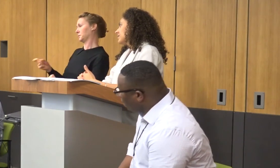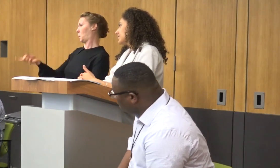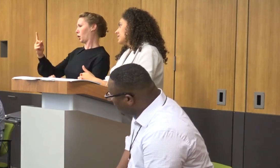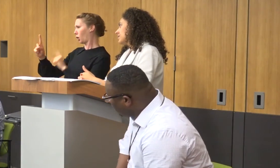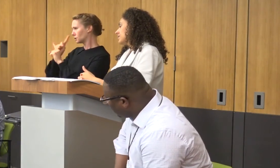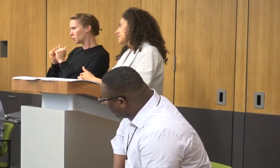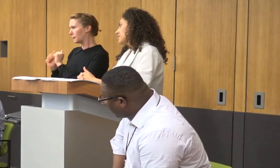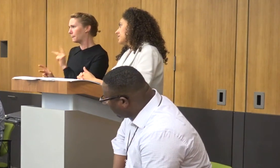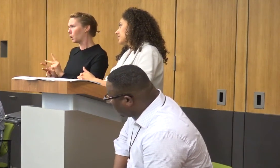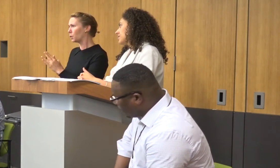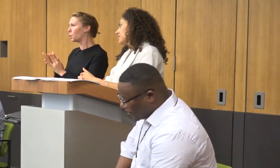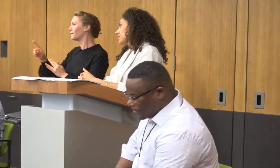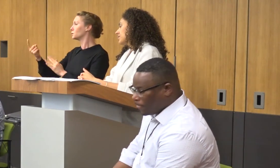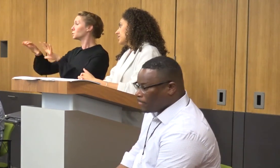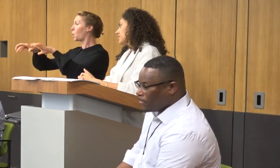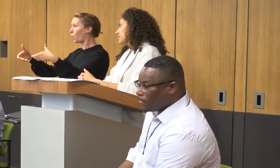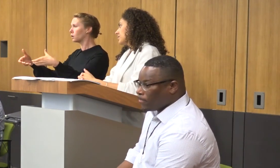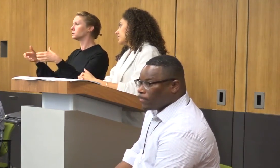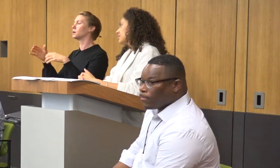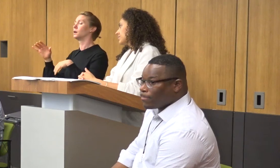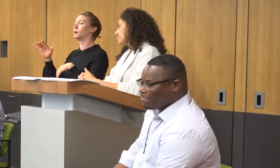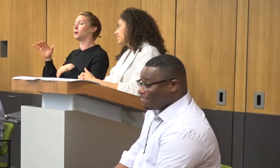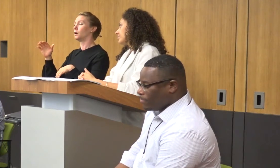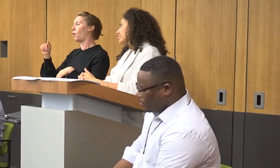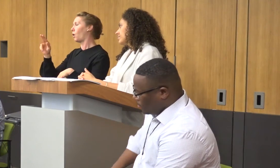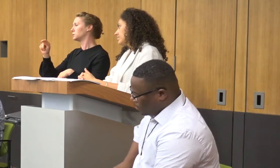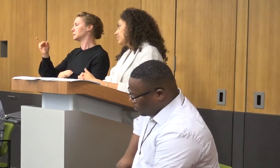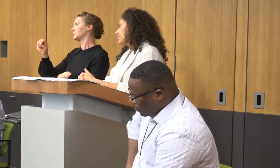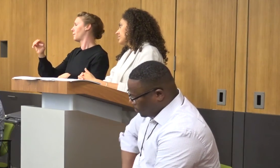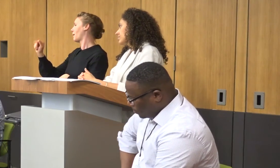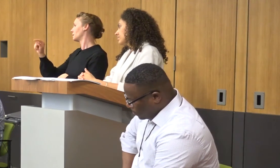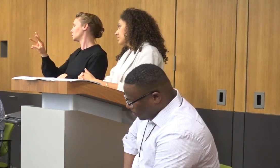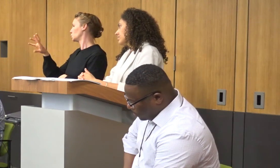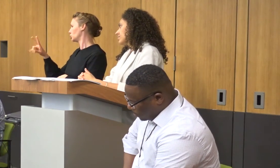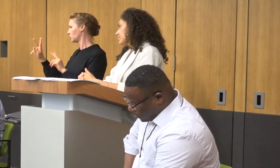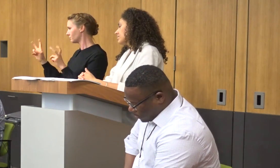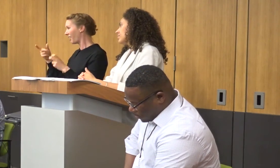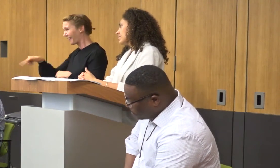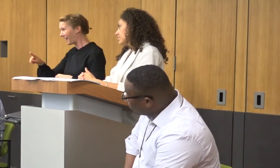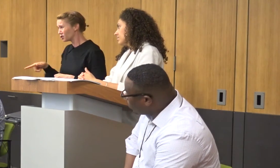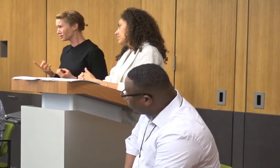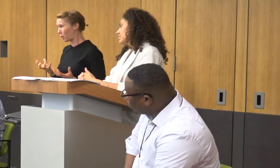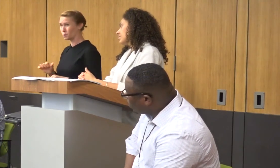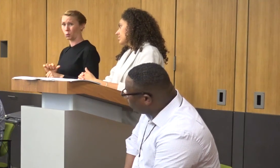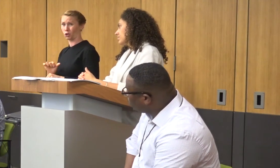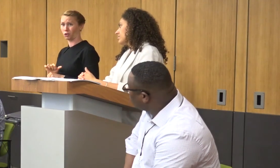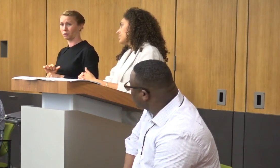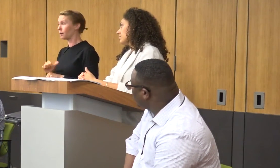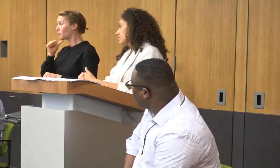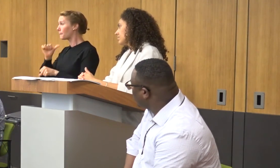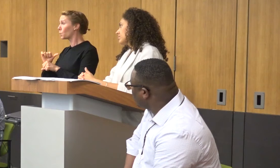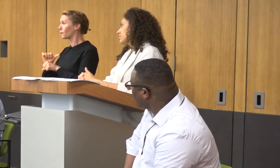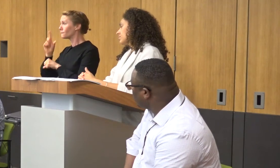who went through the first cohort for the Autism at Work, and they just want to go to work. They haven't been working for a long